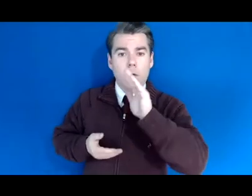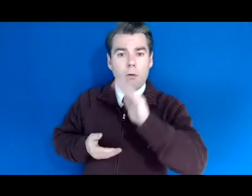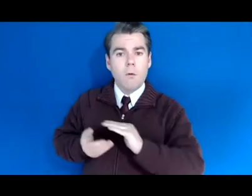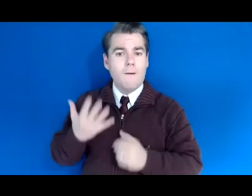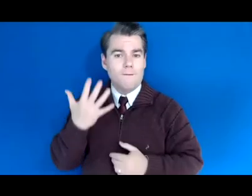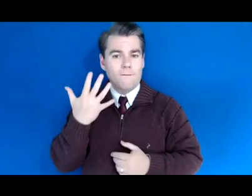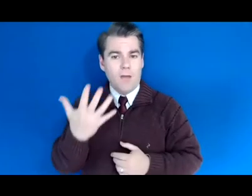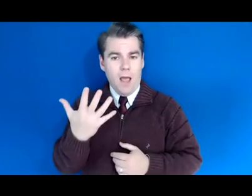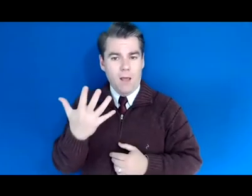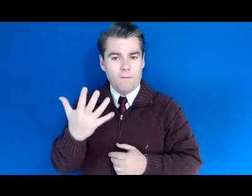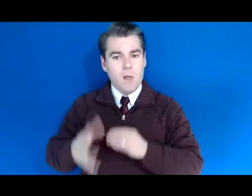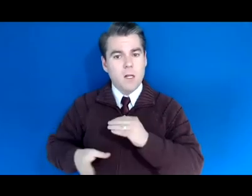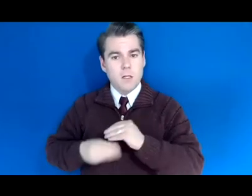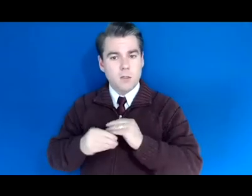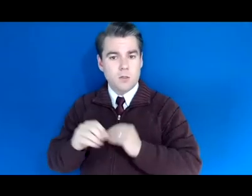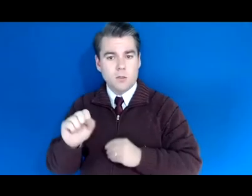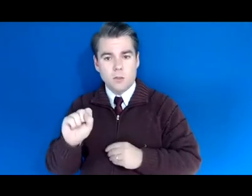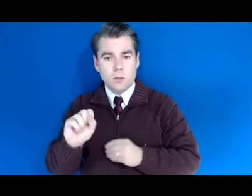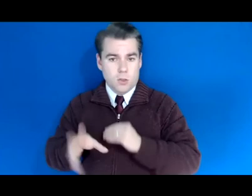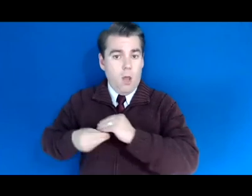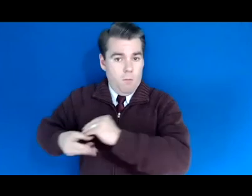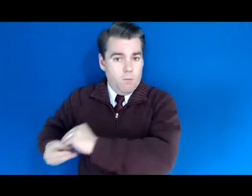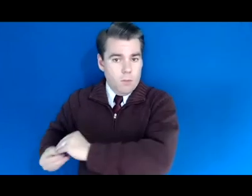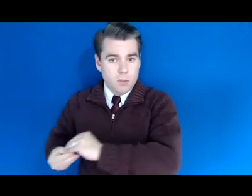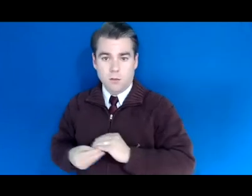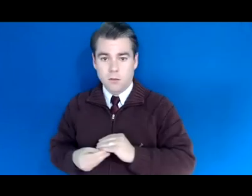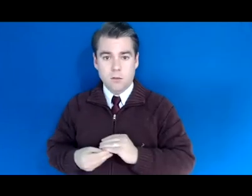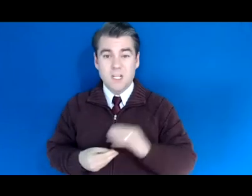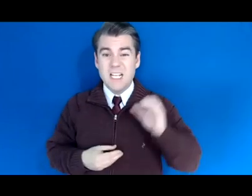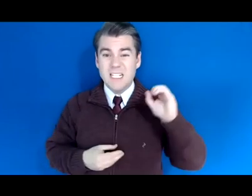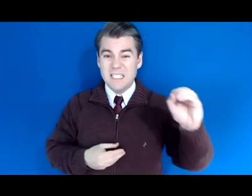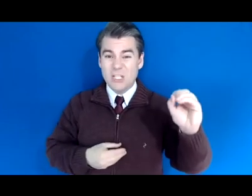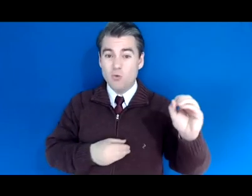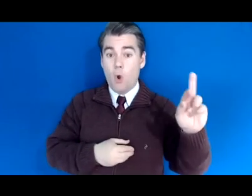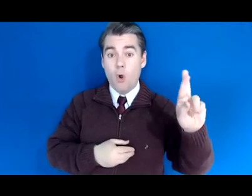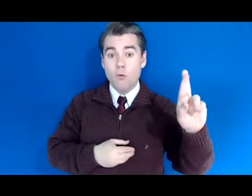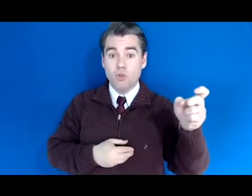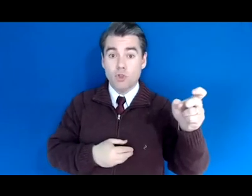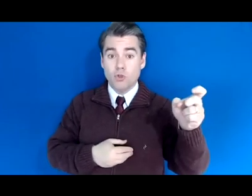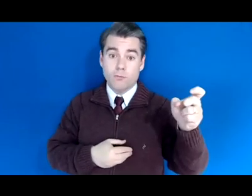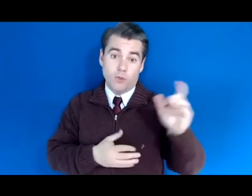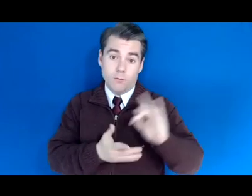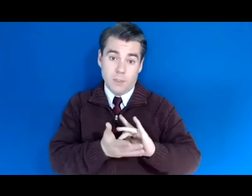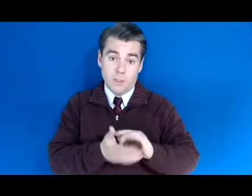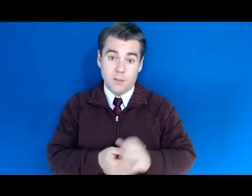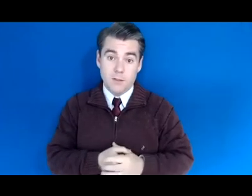dietary supplements and 0 prescription meds.